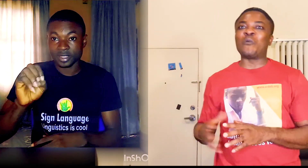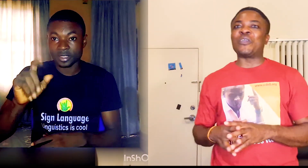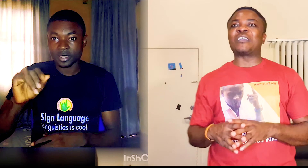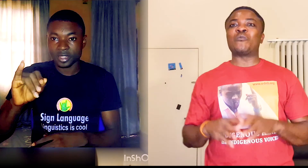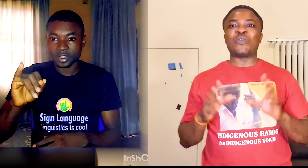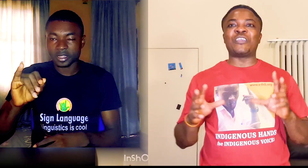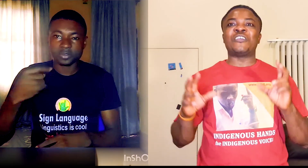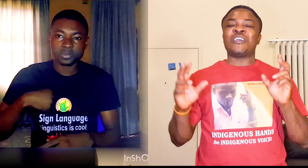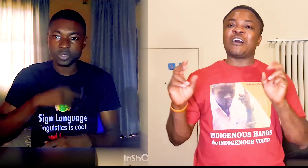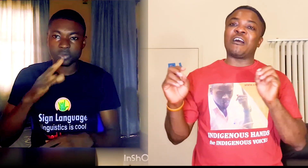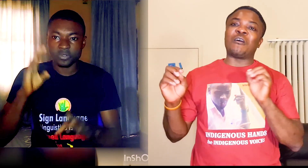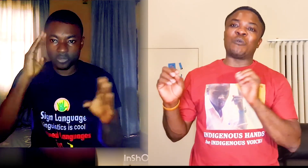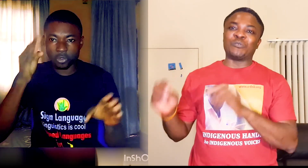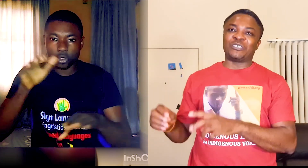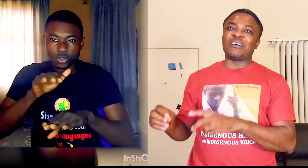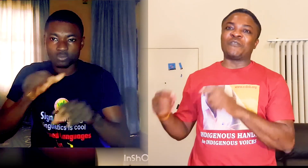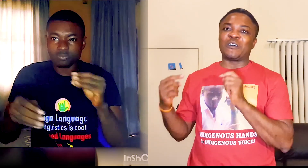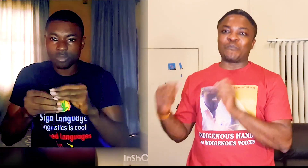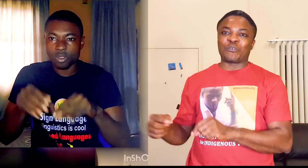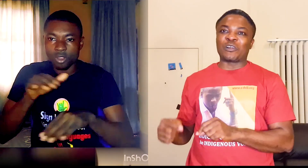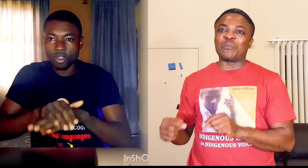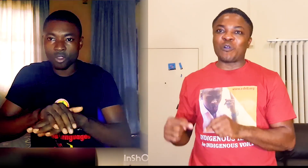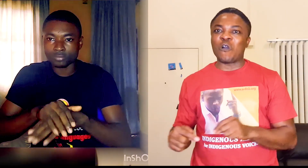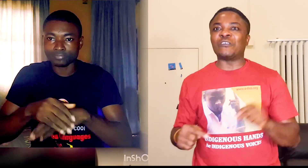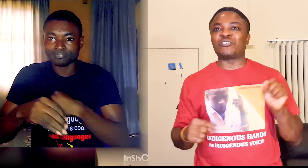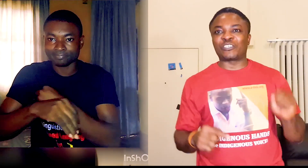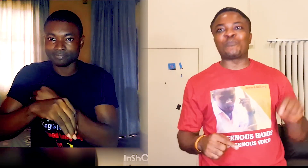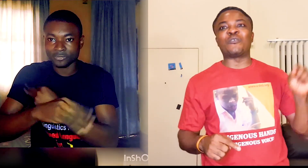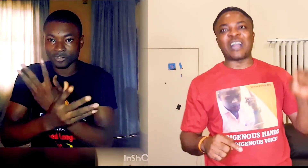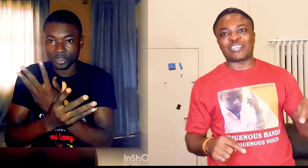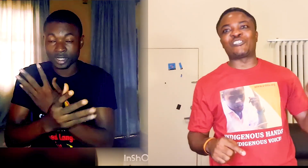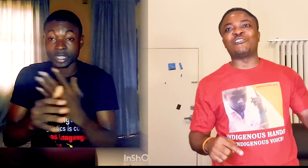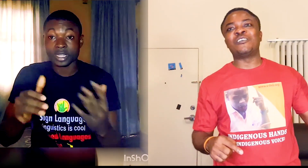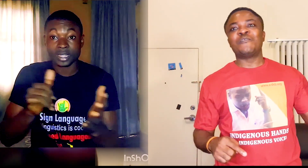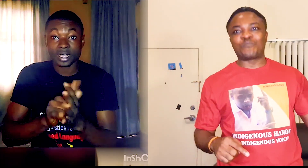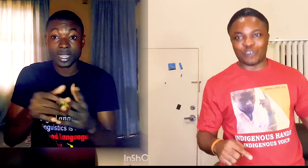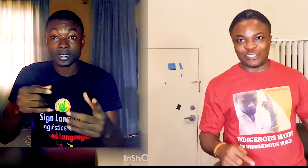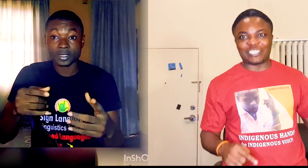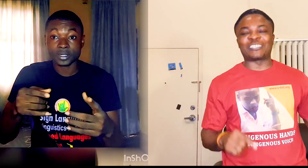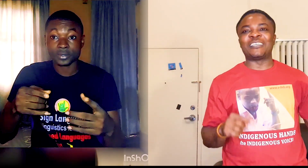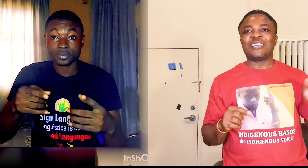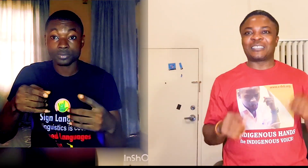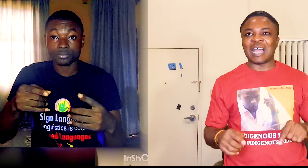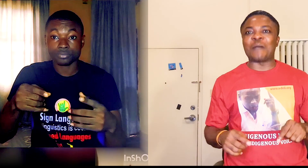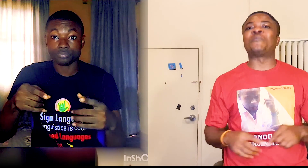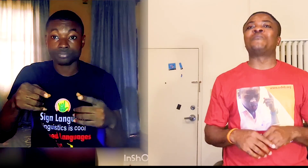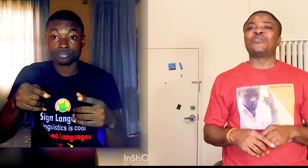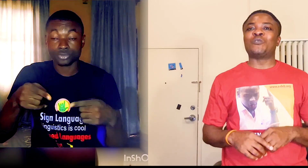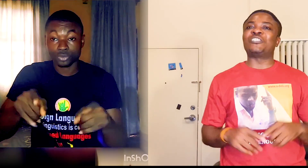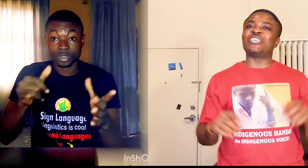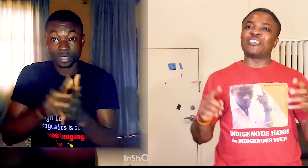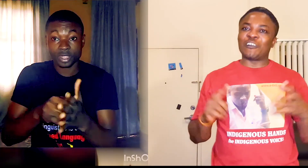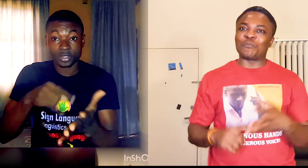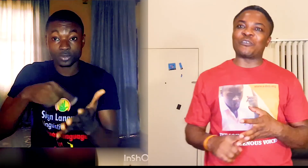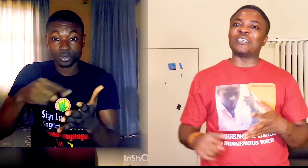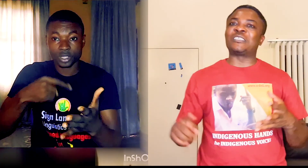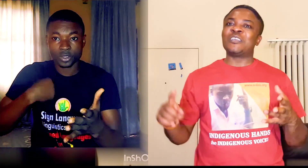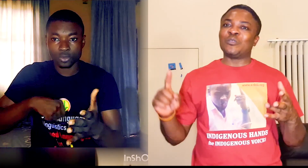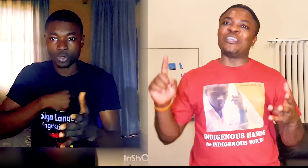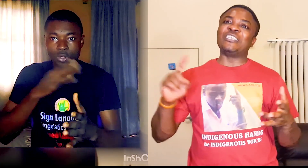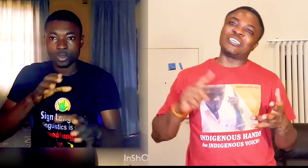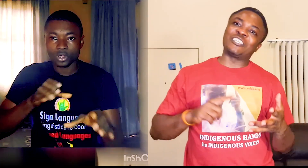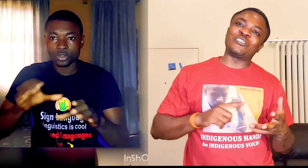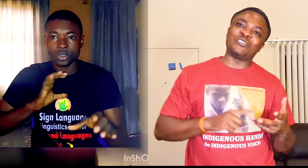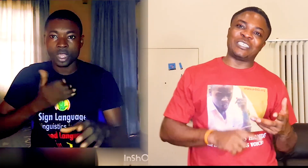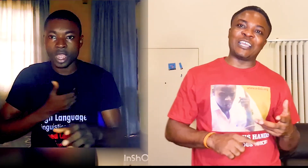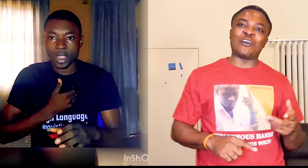During that week, we observe our program called Triple Action Project, TAP, which incorporates